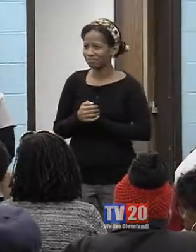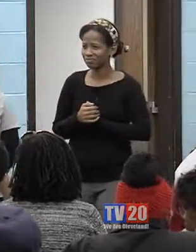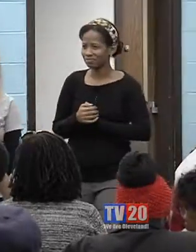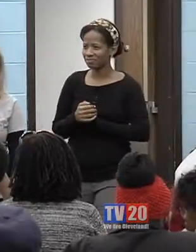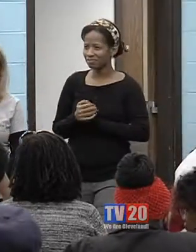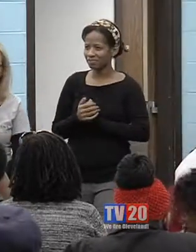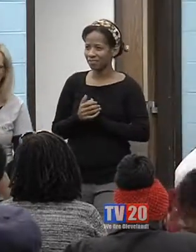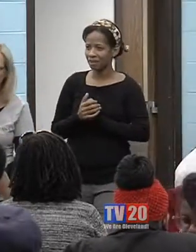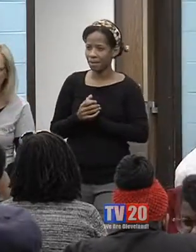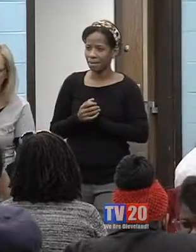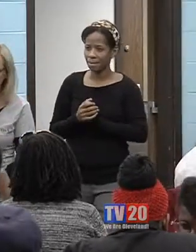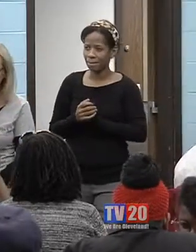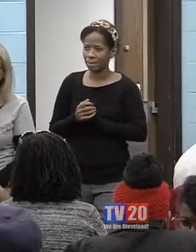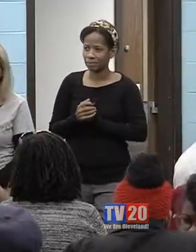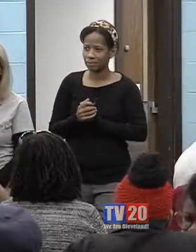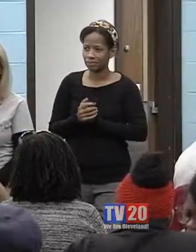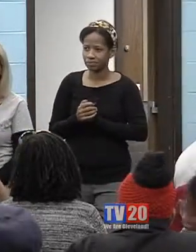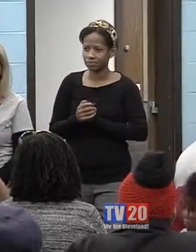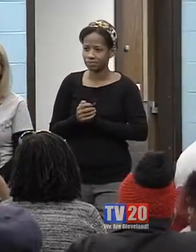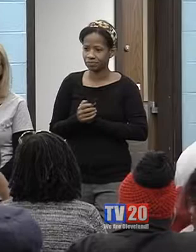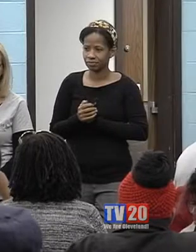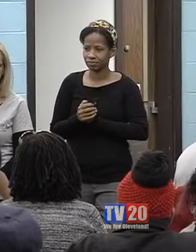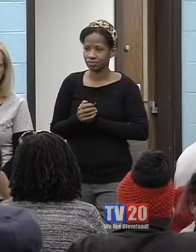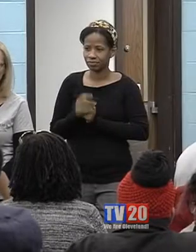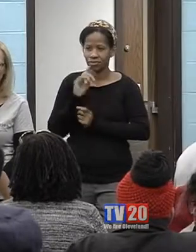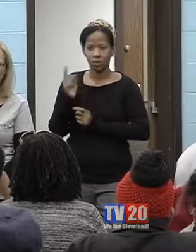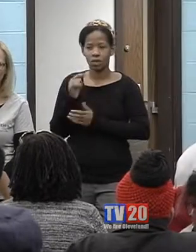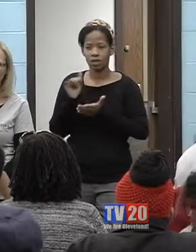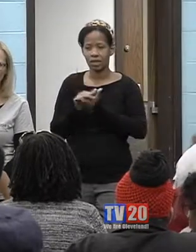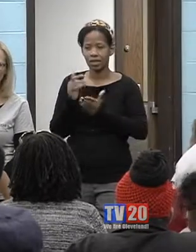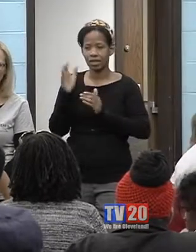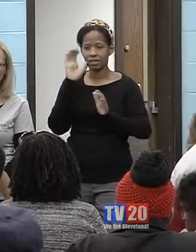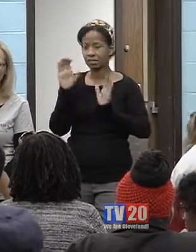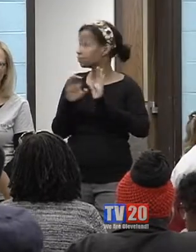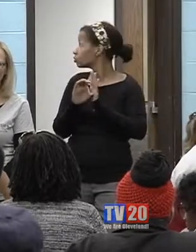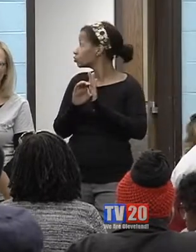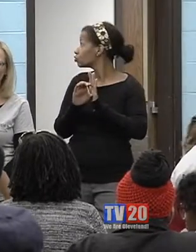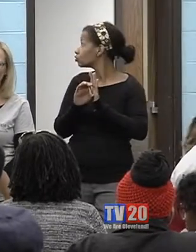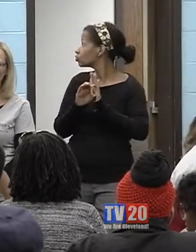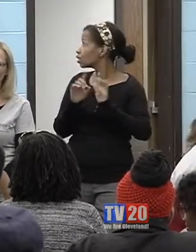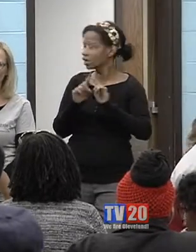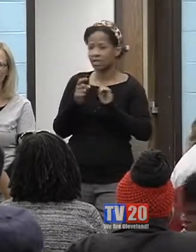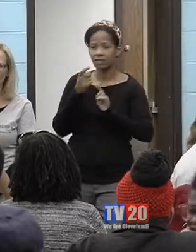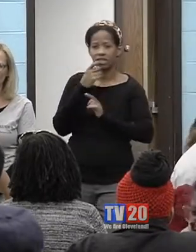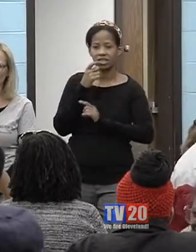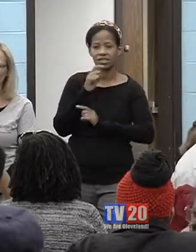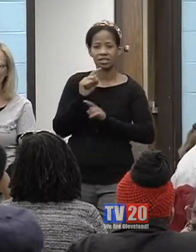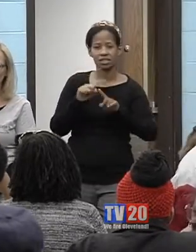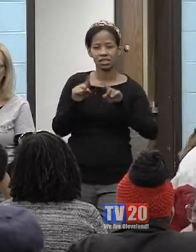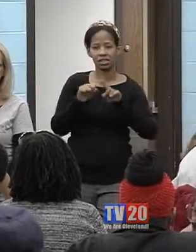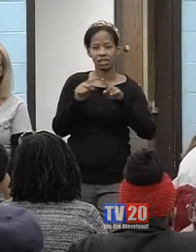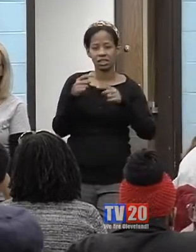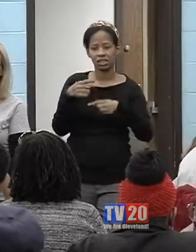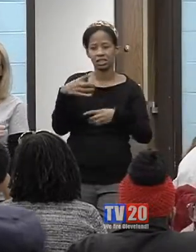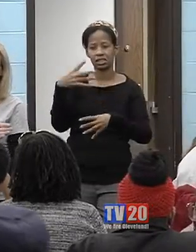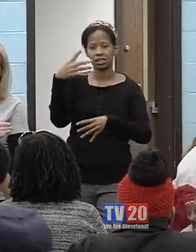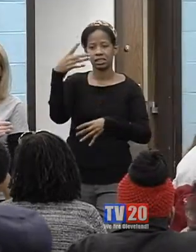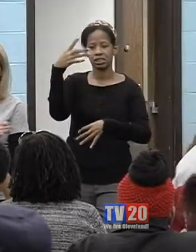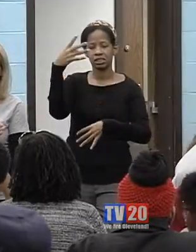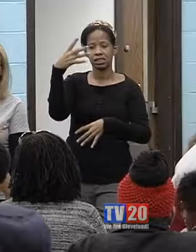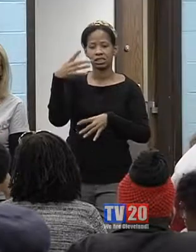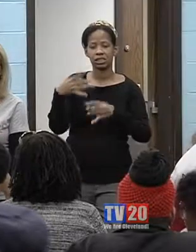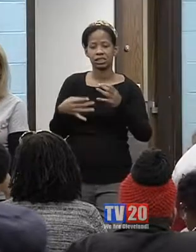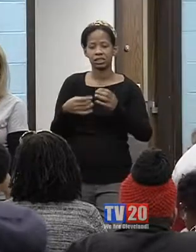help. But not only that, but the next picture is of different magnifiers. They all